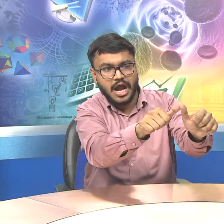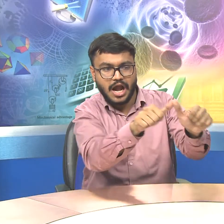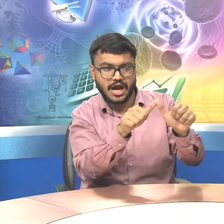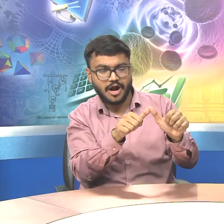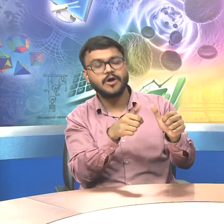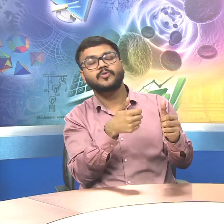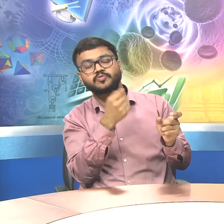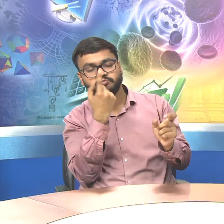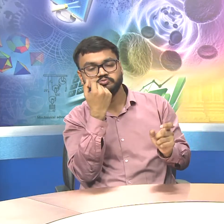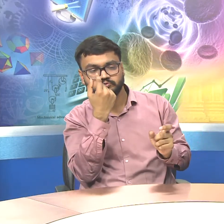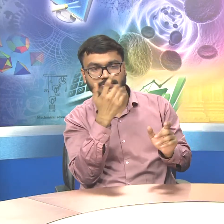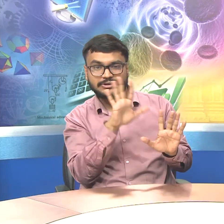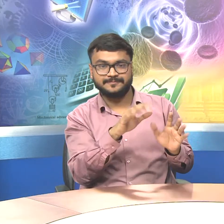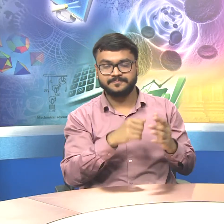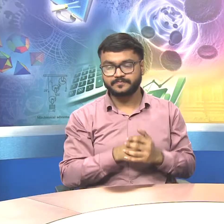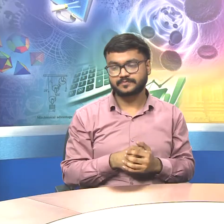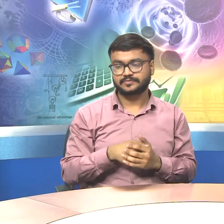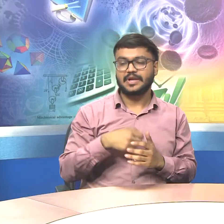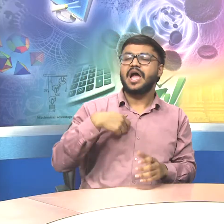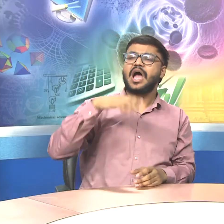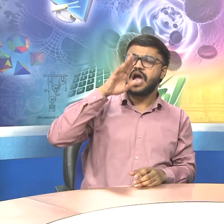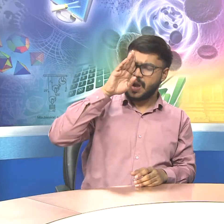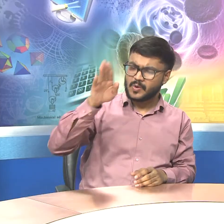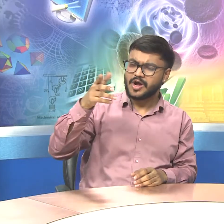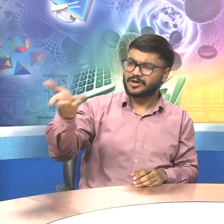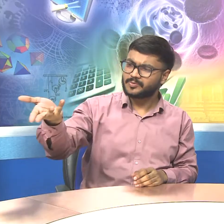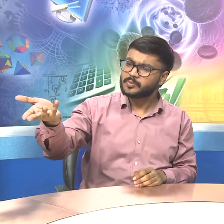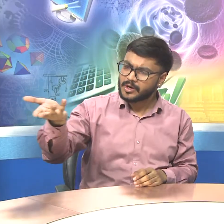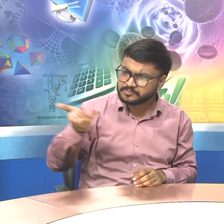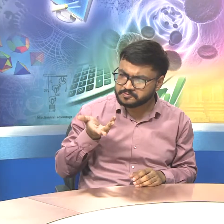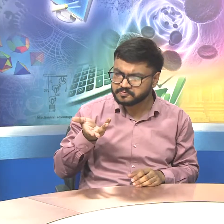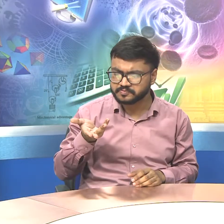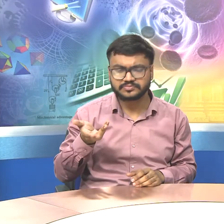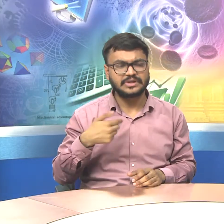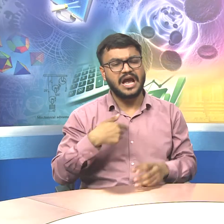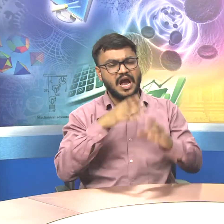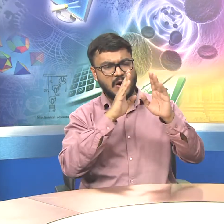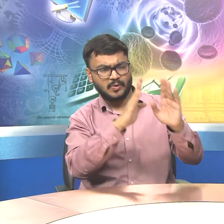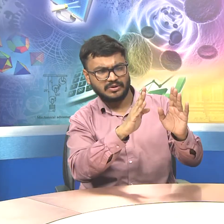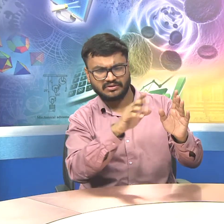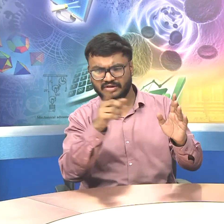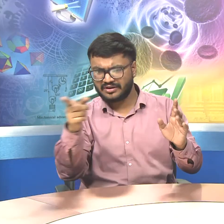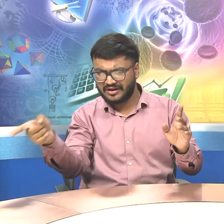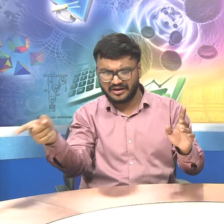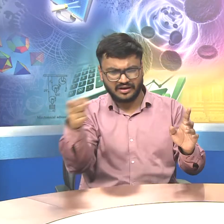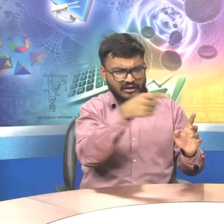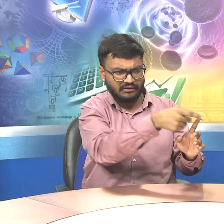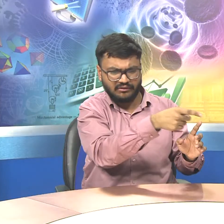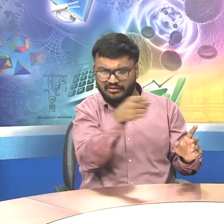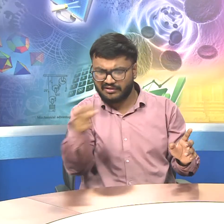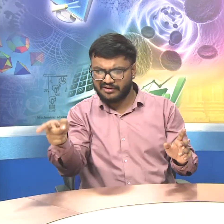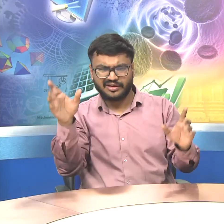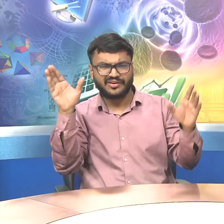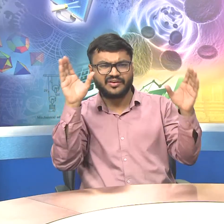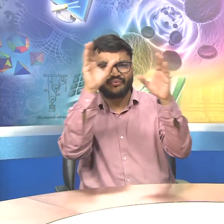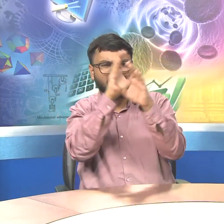If I am asking, how are you? And the other person is answering, yeah, I am good. So